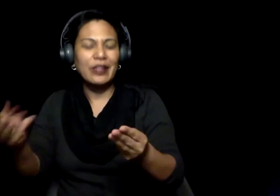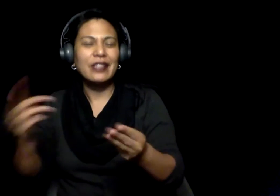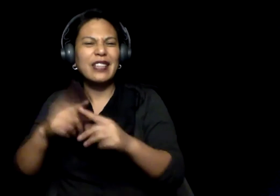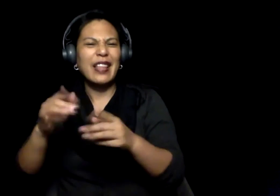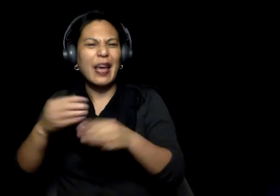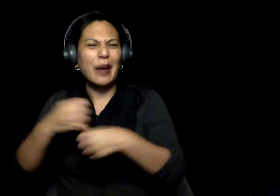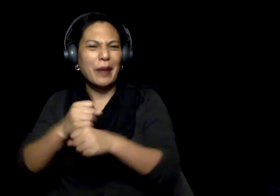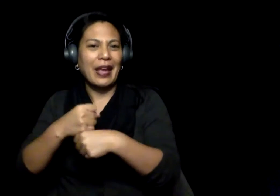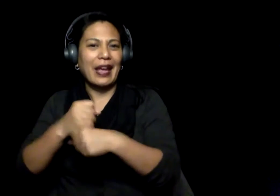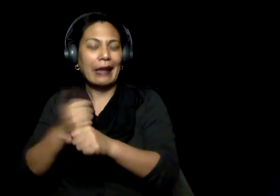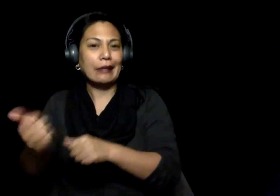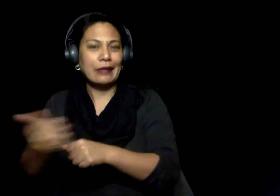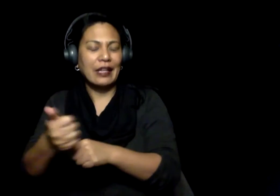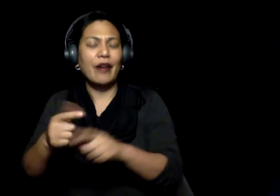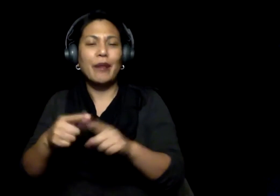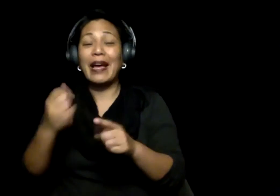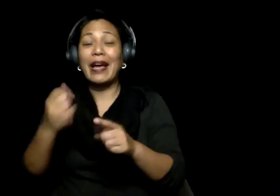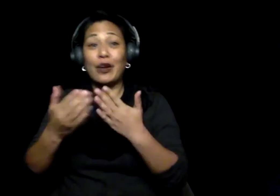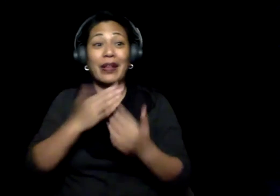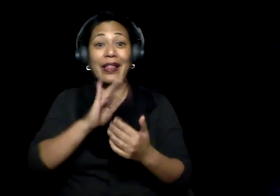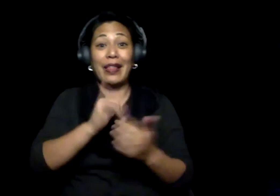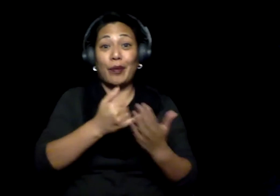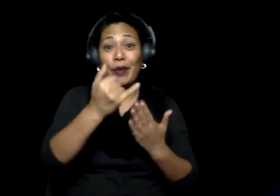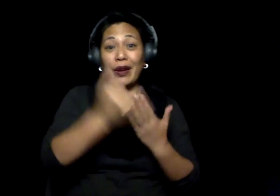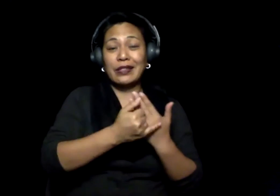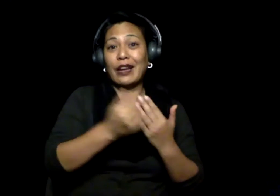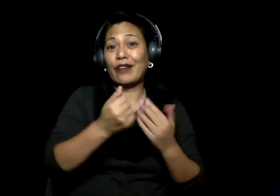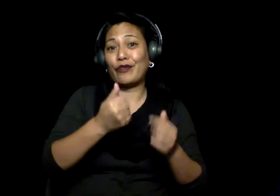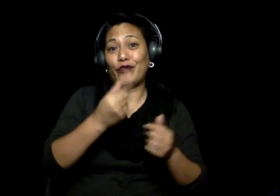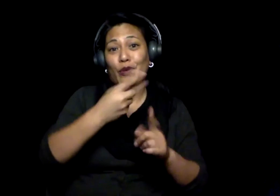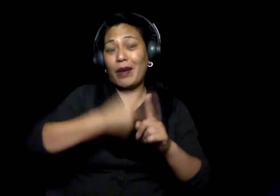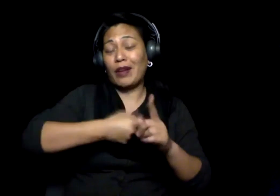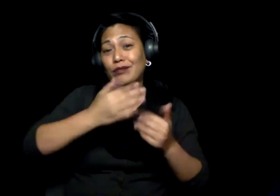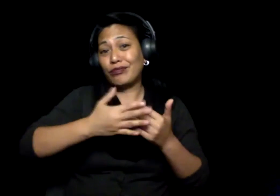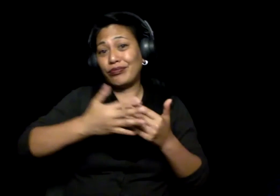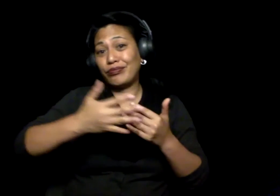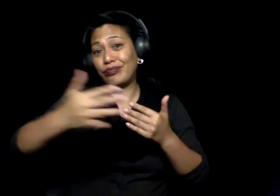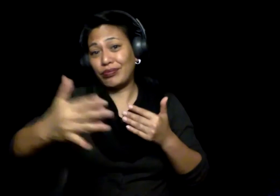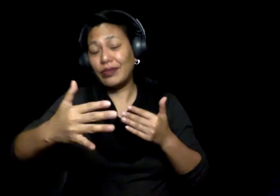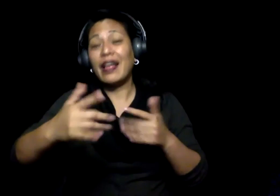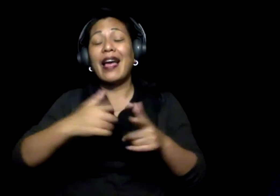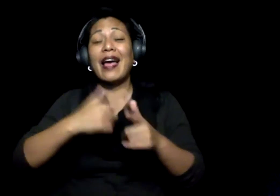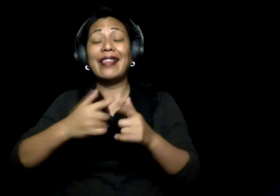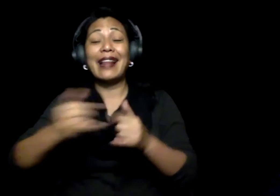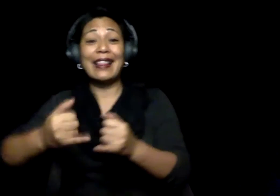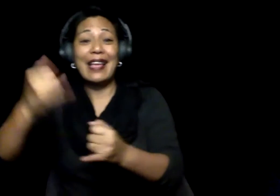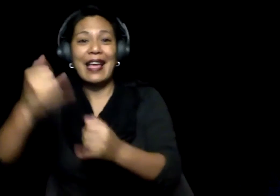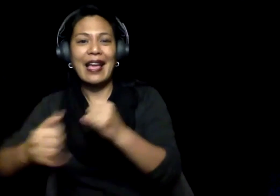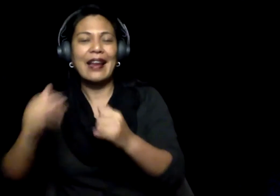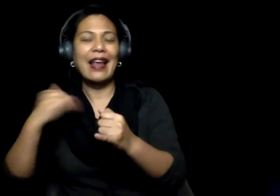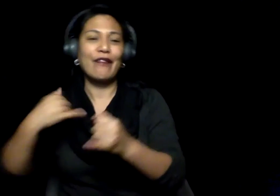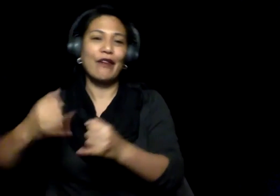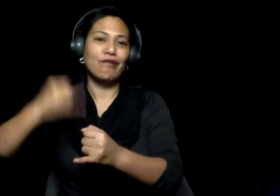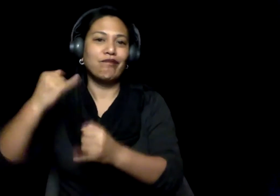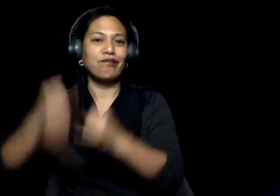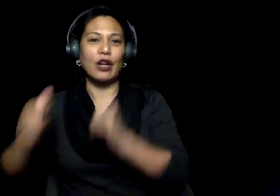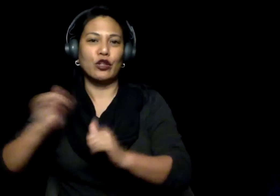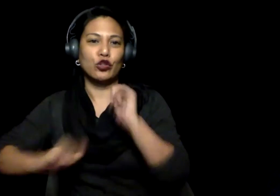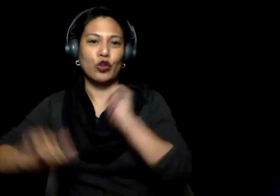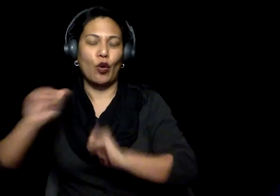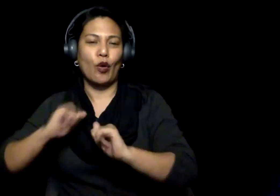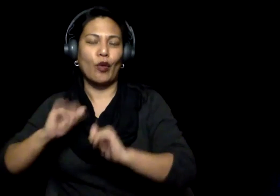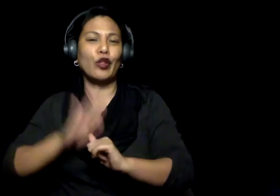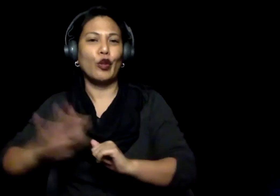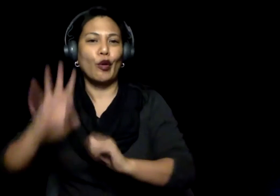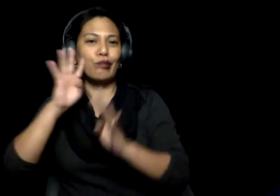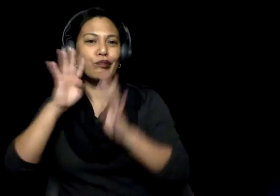the library. And in the end, the group actually presented some of their compositions. So that's just like another example of